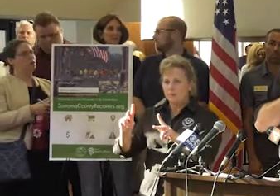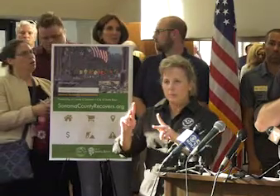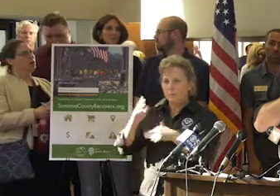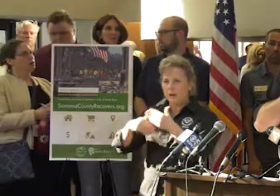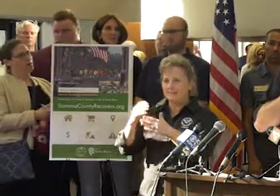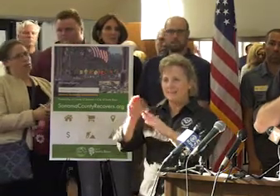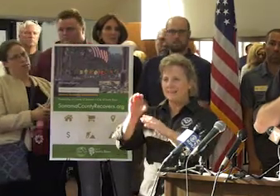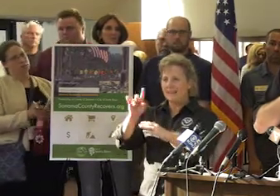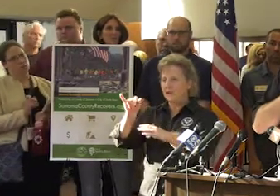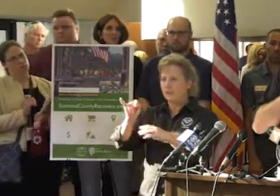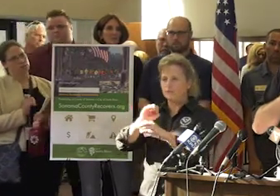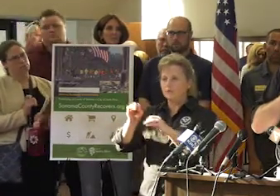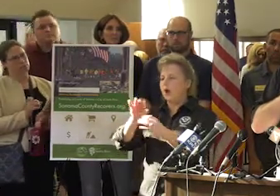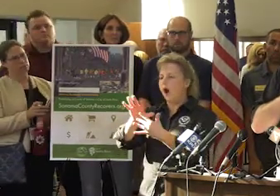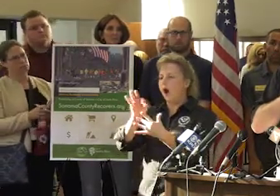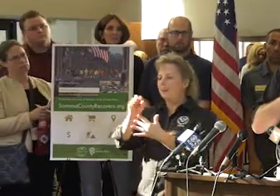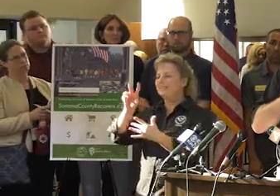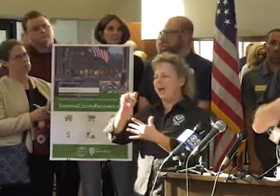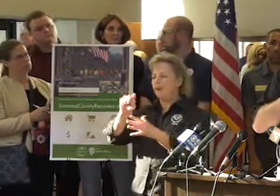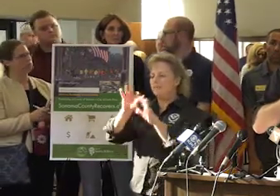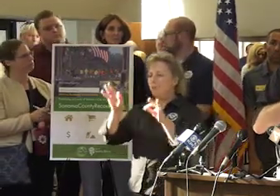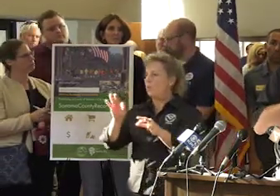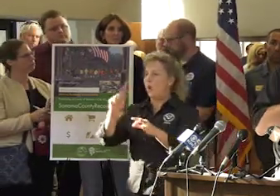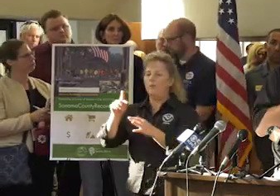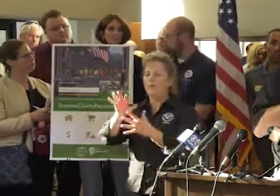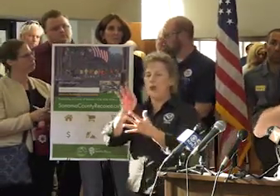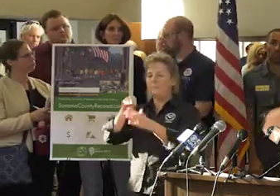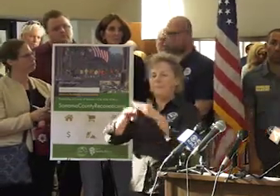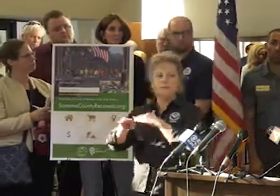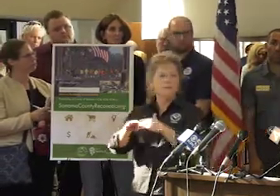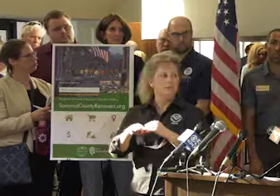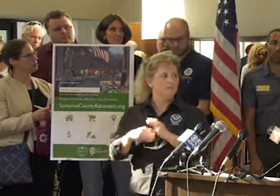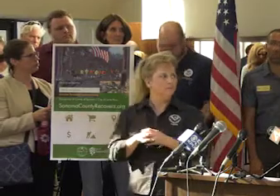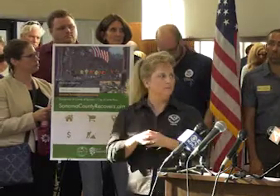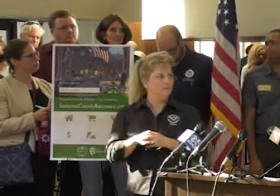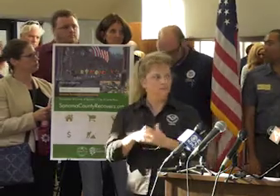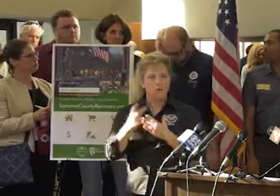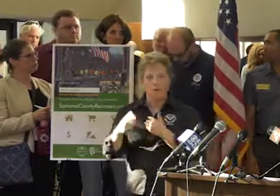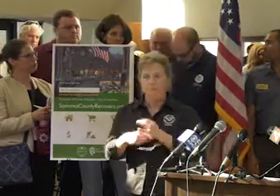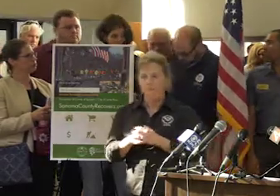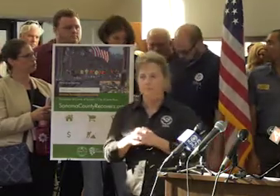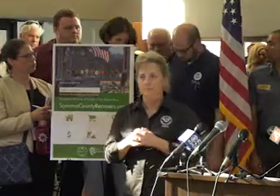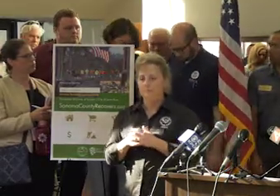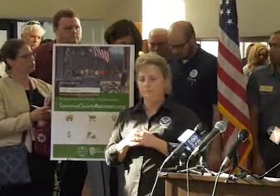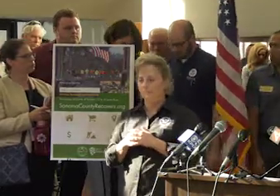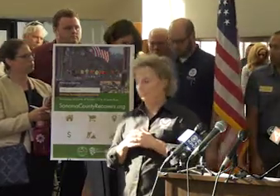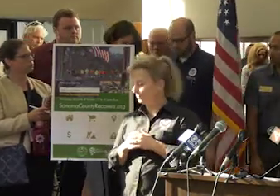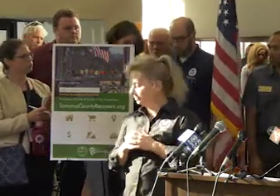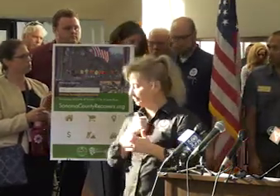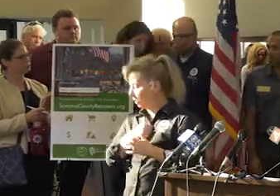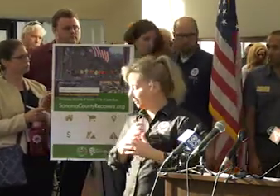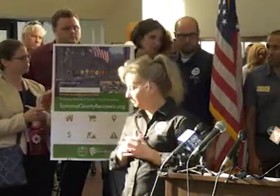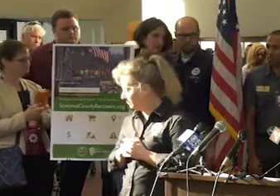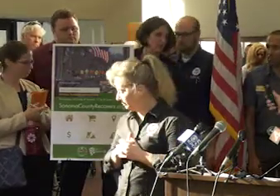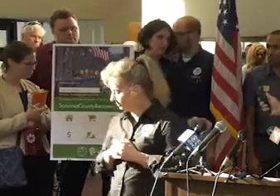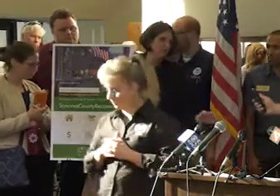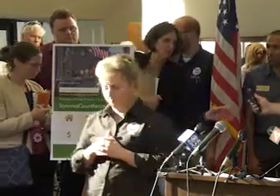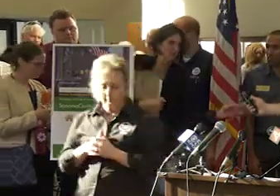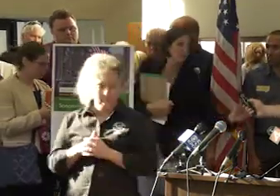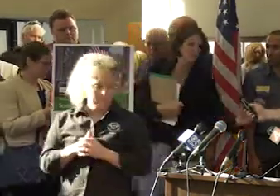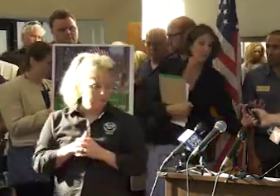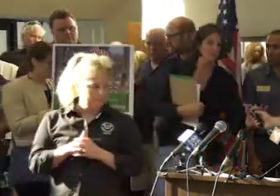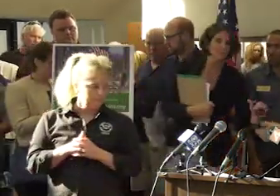There won't be an opt-out form. The only form is opting into the program. Okay, I'm sorry.